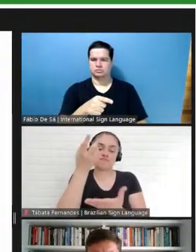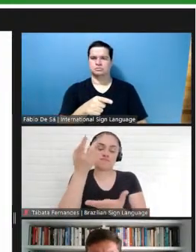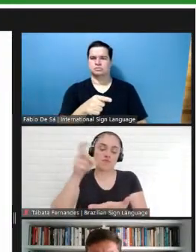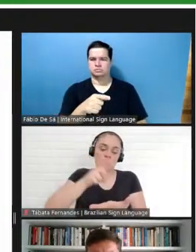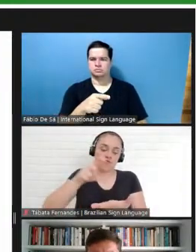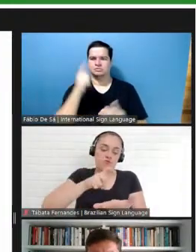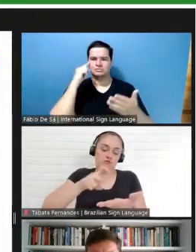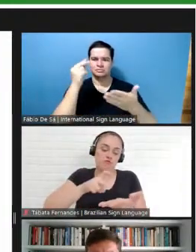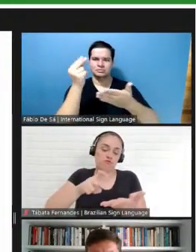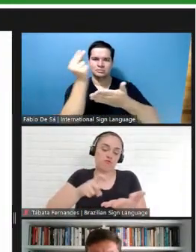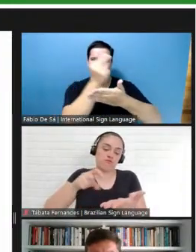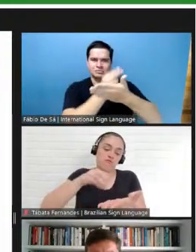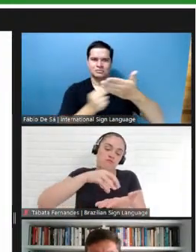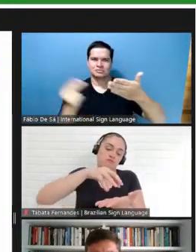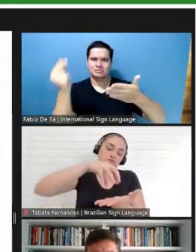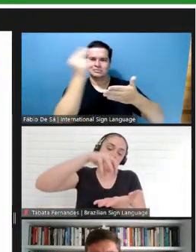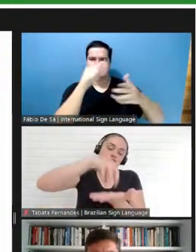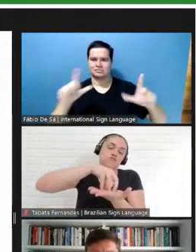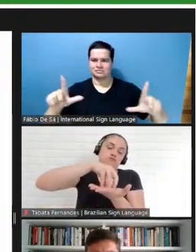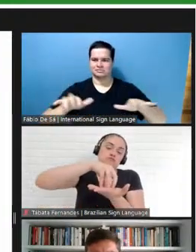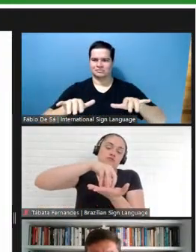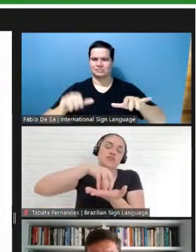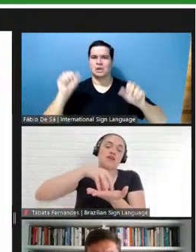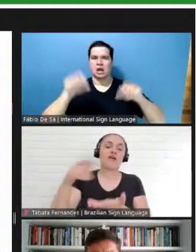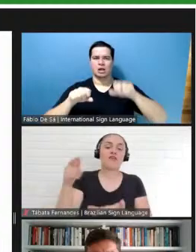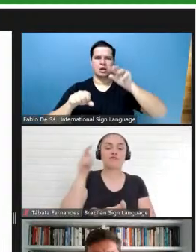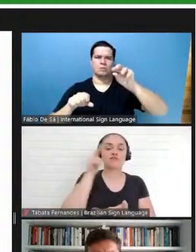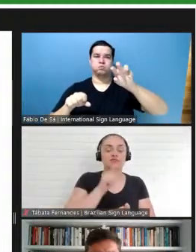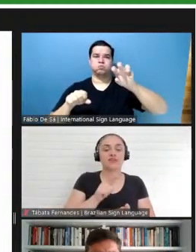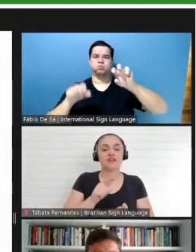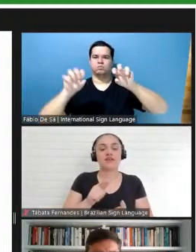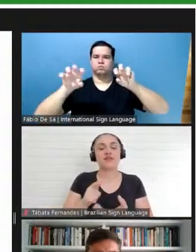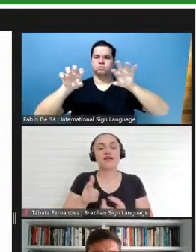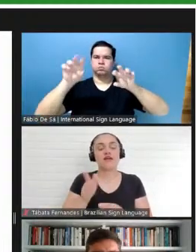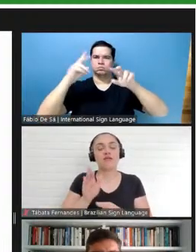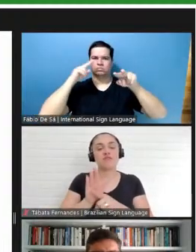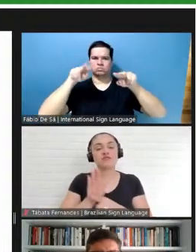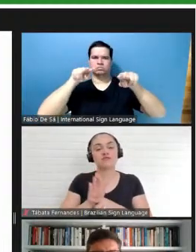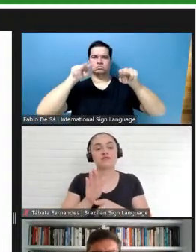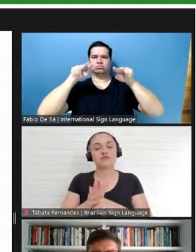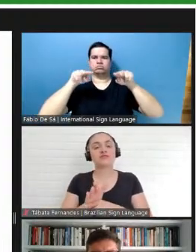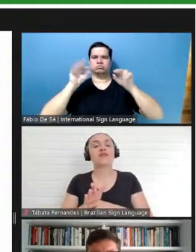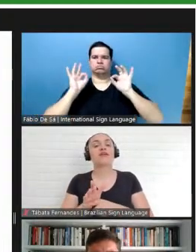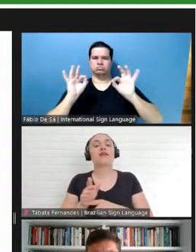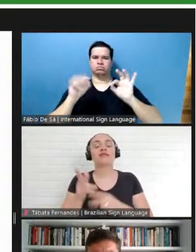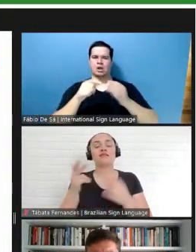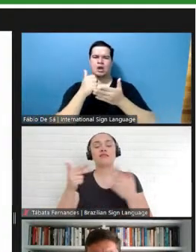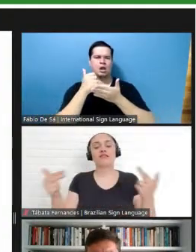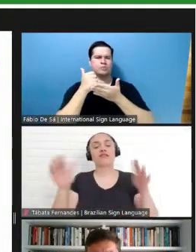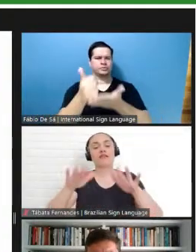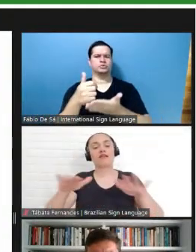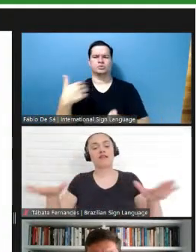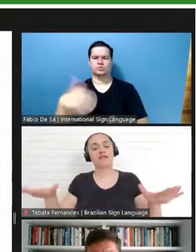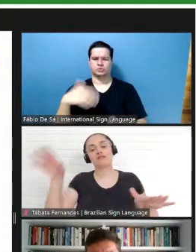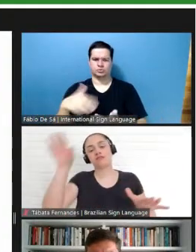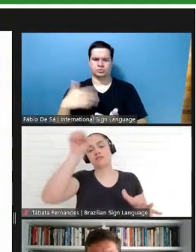printer. And you can get most of those designs online for nothing. So there's really good opportunities there as